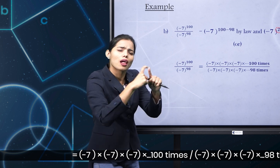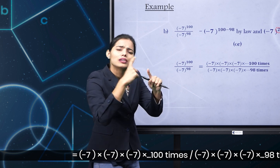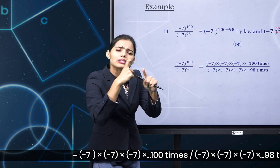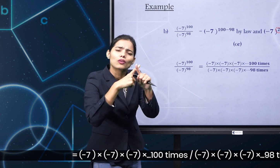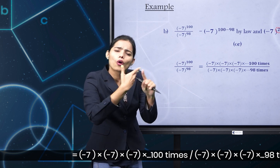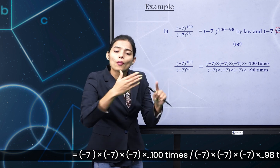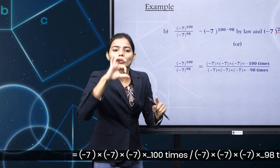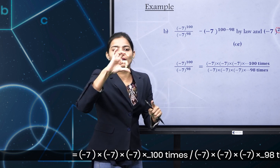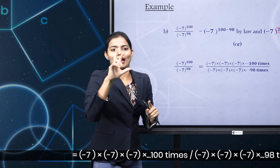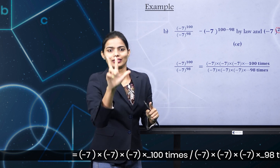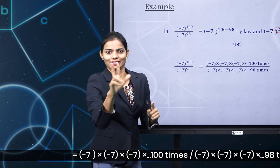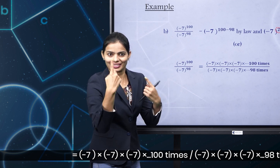into 98 times.